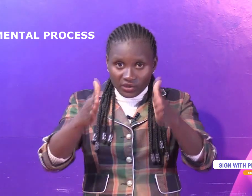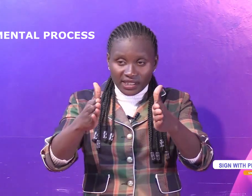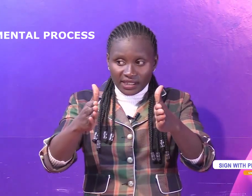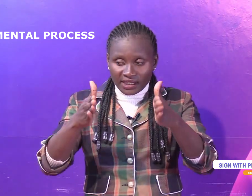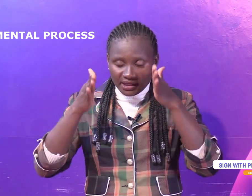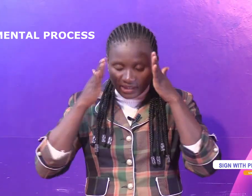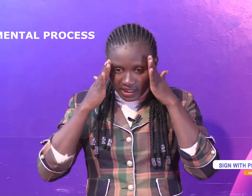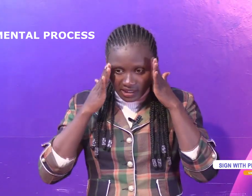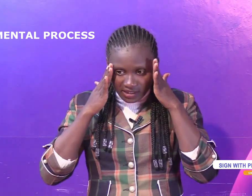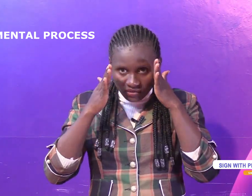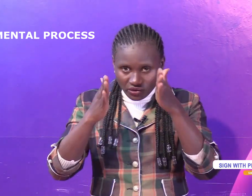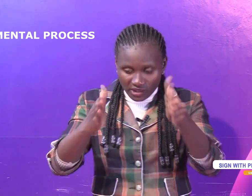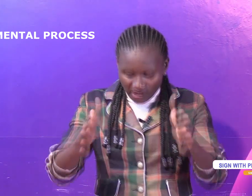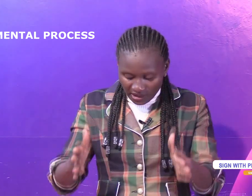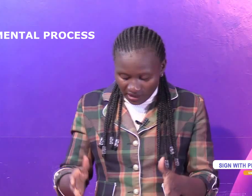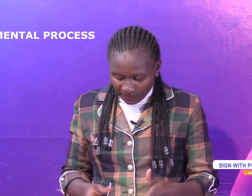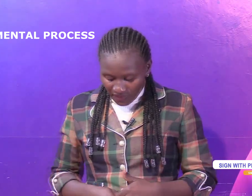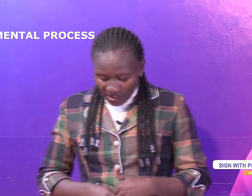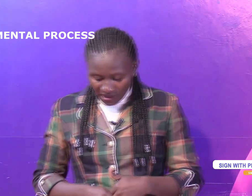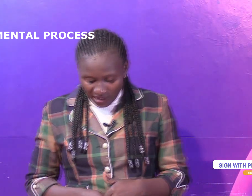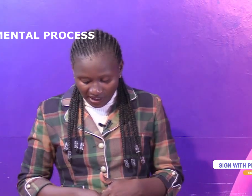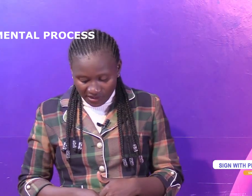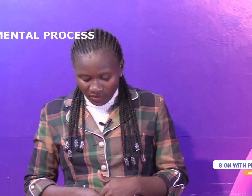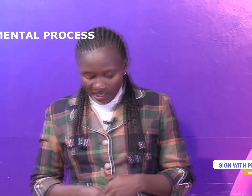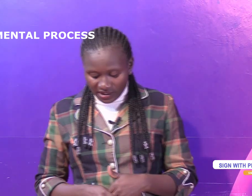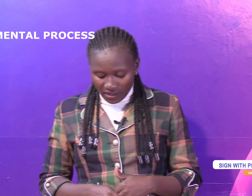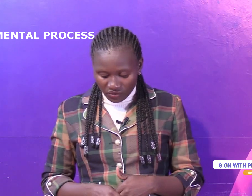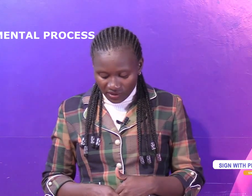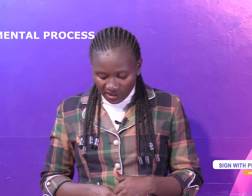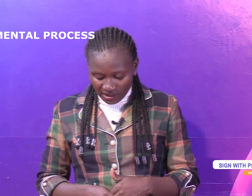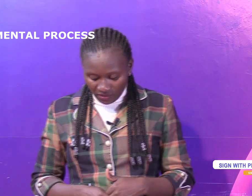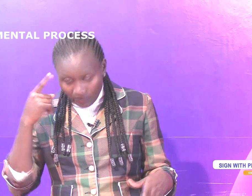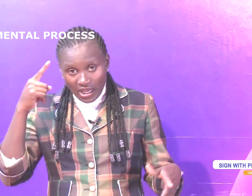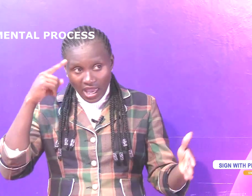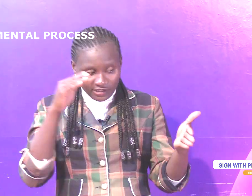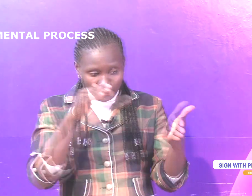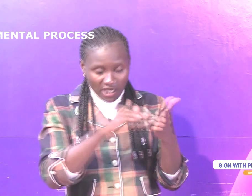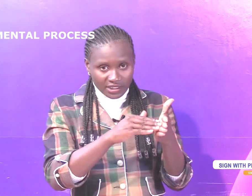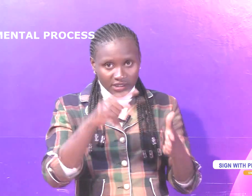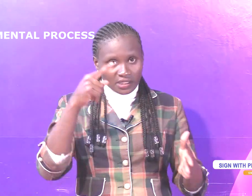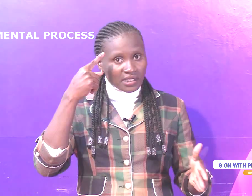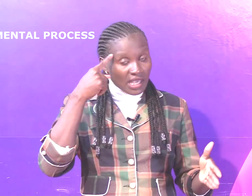It is like this, you concentrate. And then expect. How do we sign the word expect?